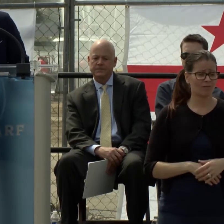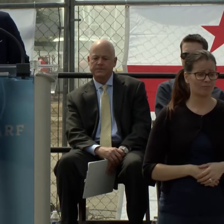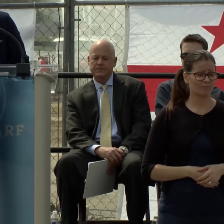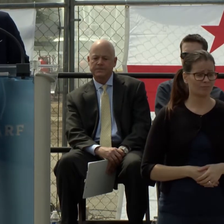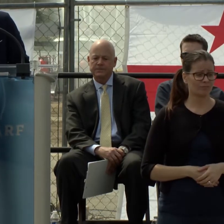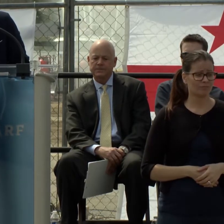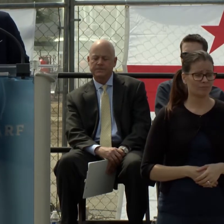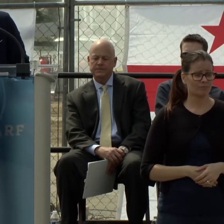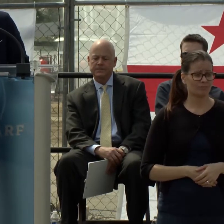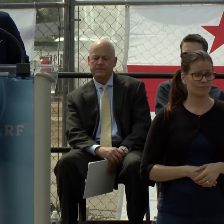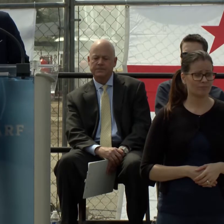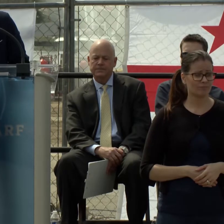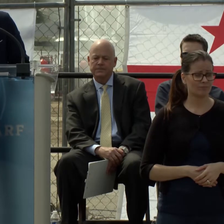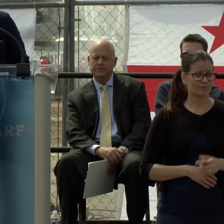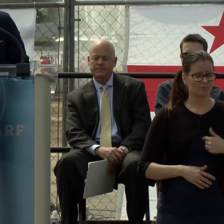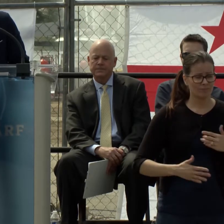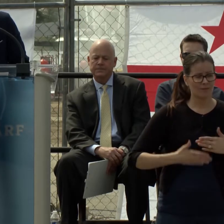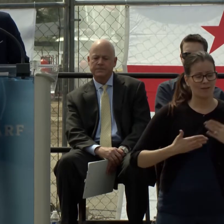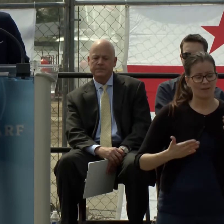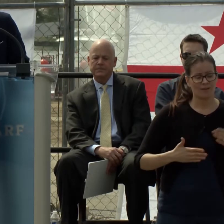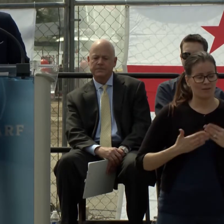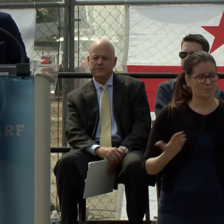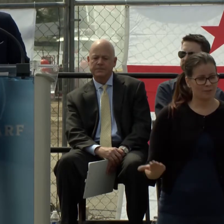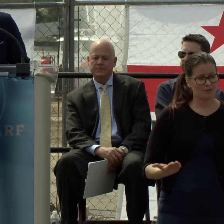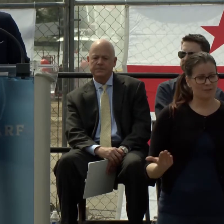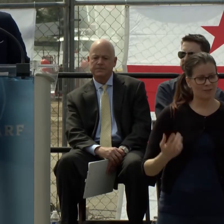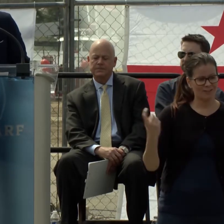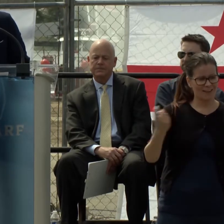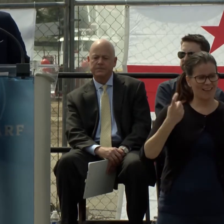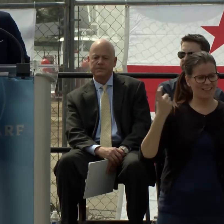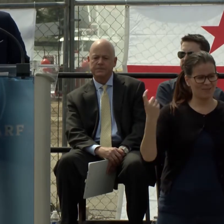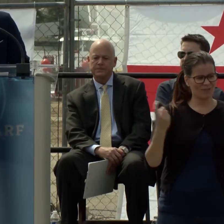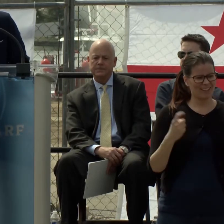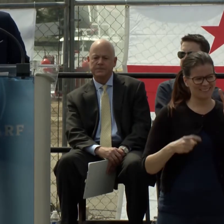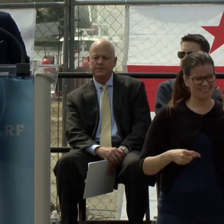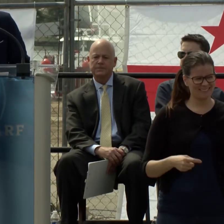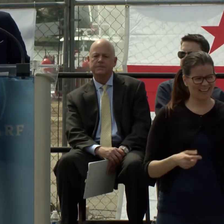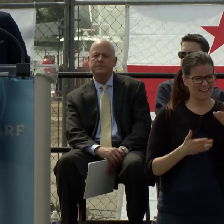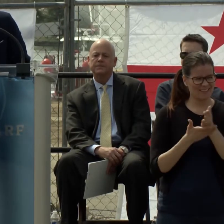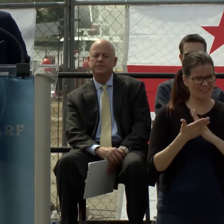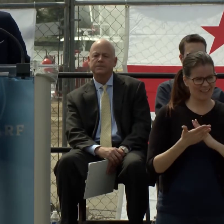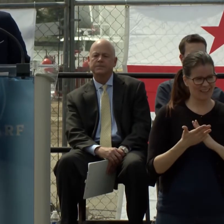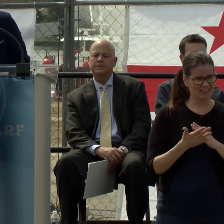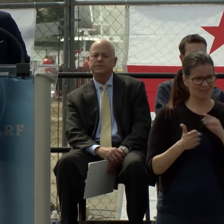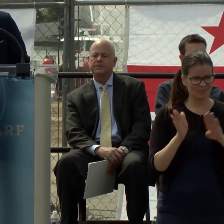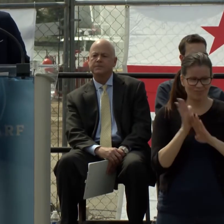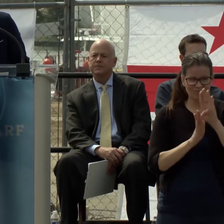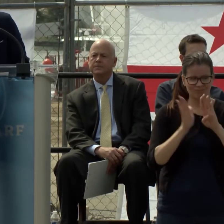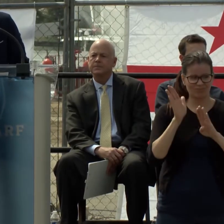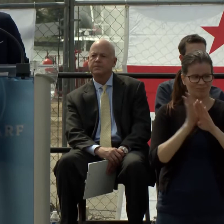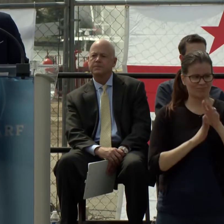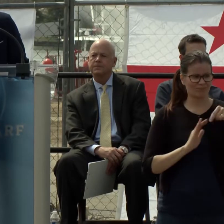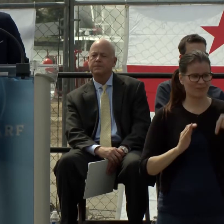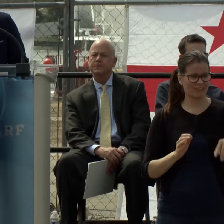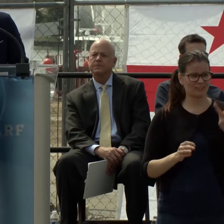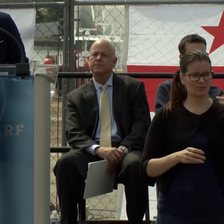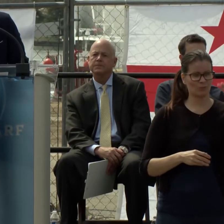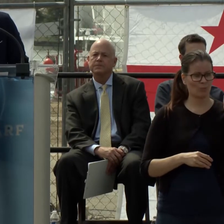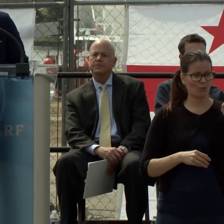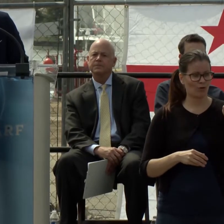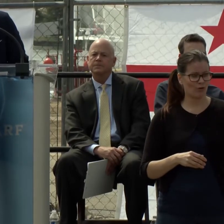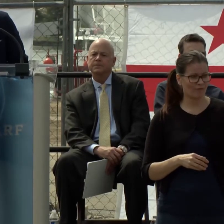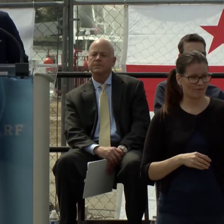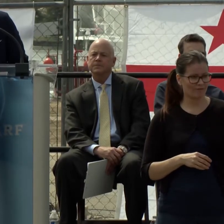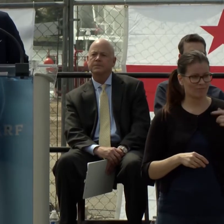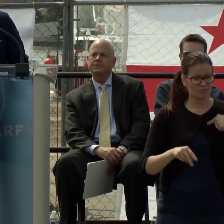the second phase of the Wharf and look forward to the continuing benefits that the project will continue to provide to Washington,